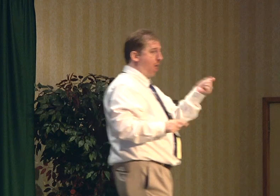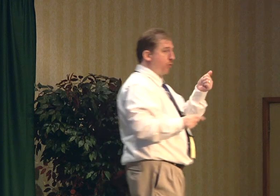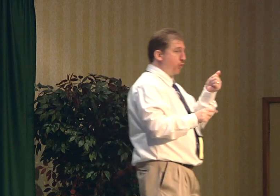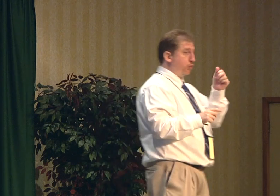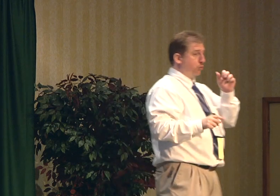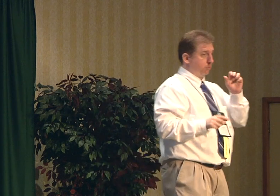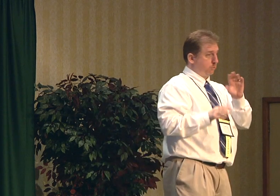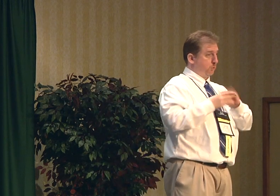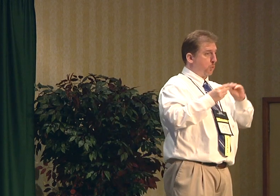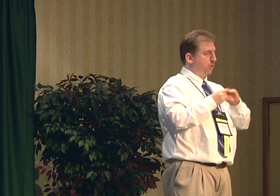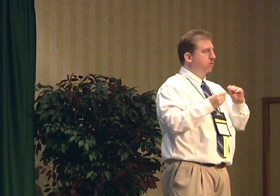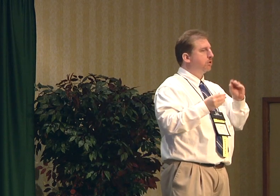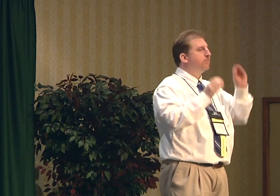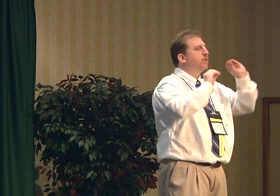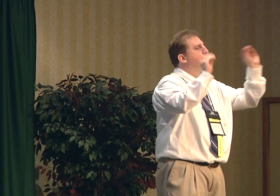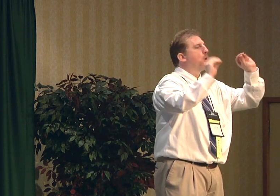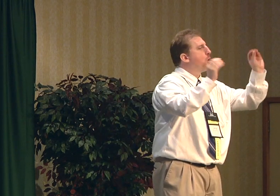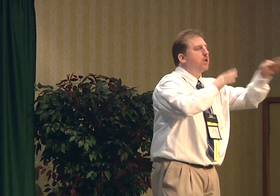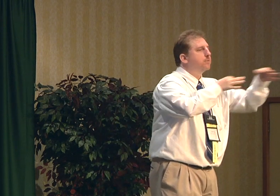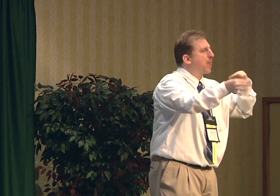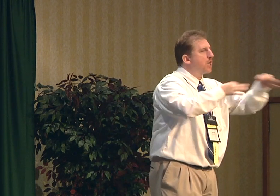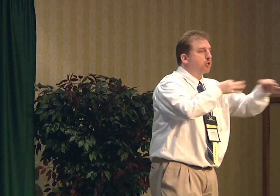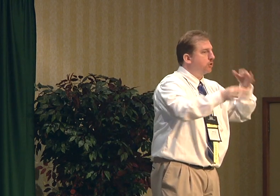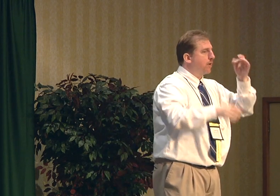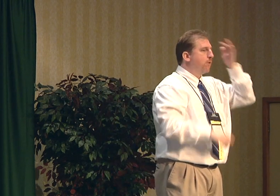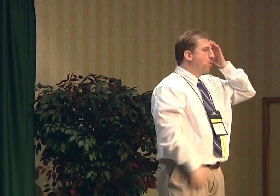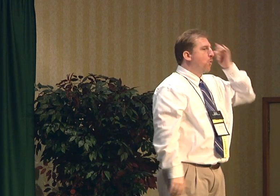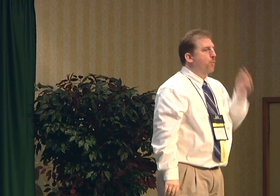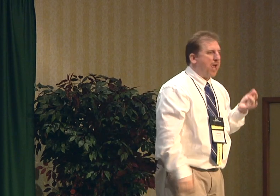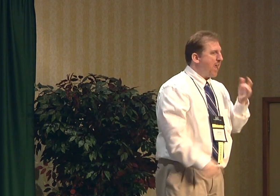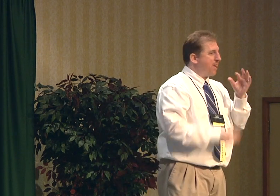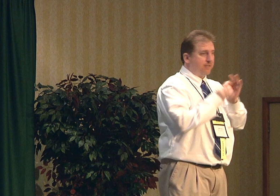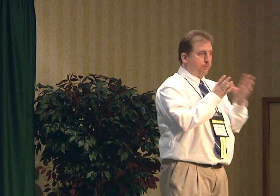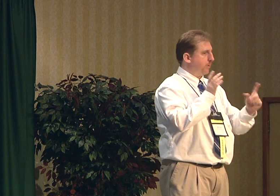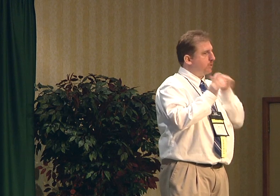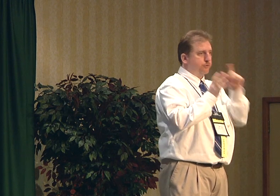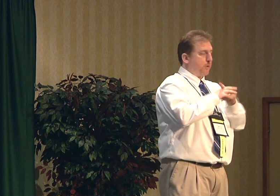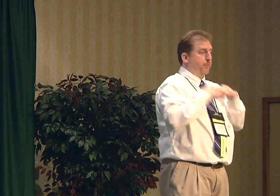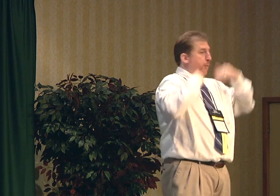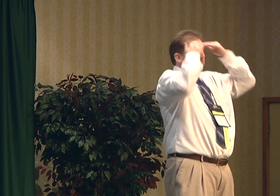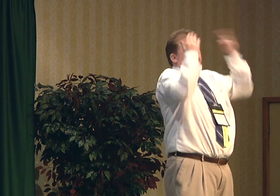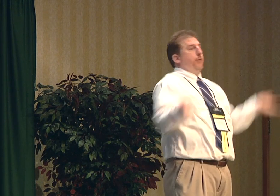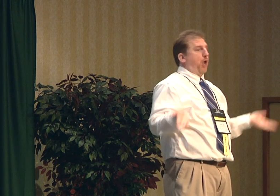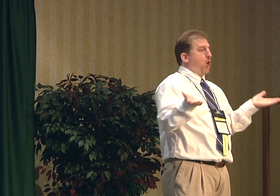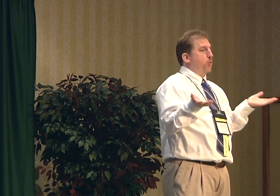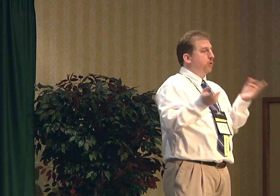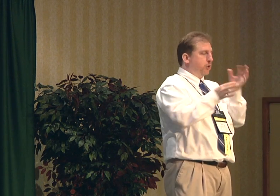the interpreter had a car accident. But the other stories, there was no explanation. There was no reasonable explanation for why